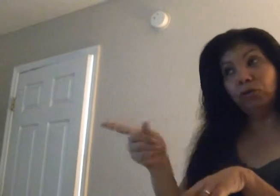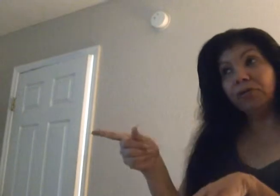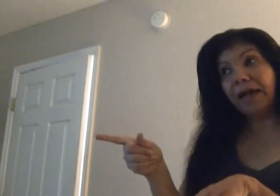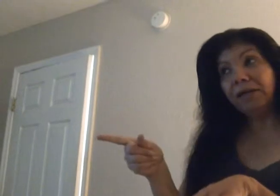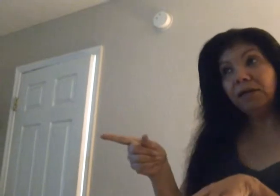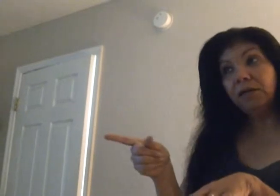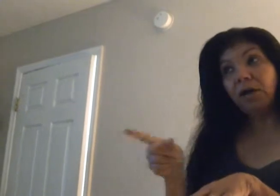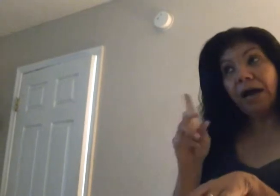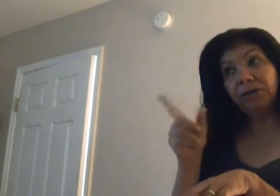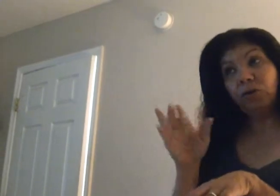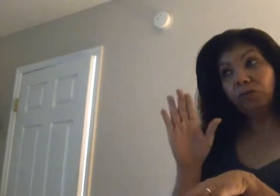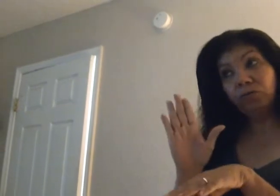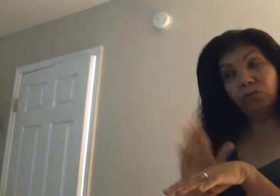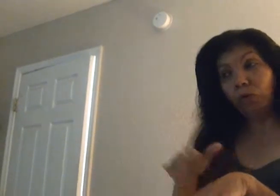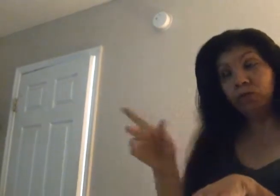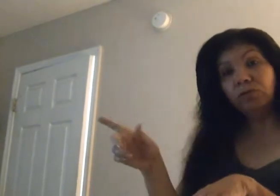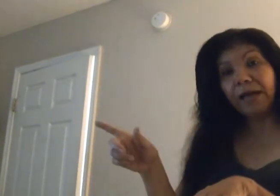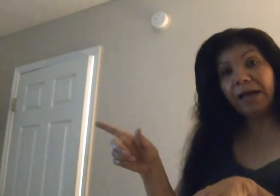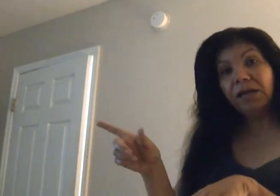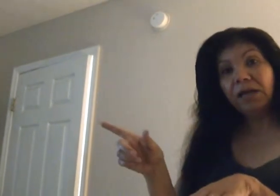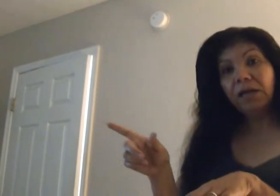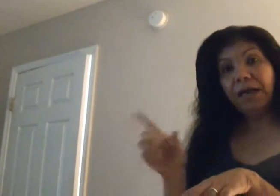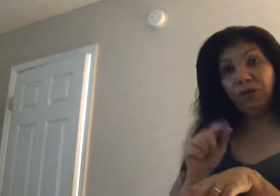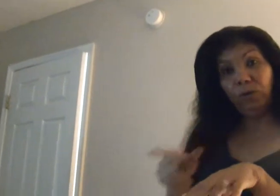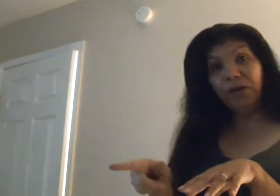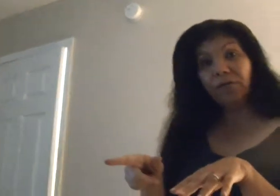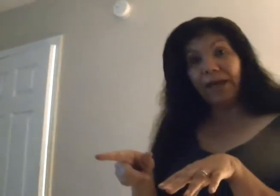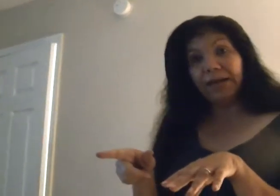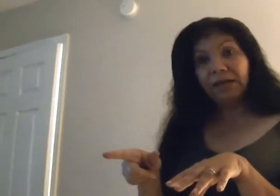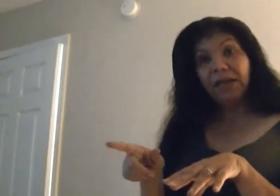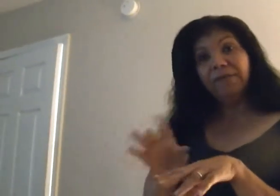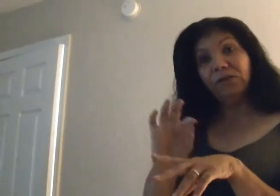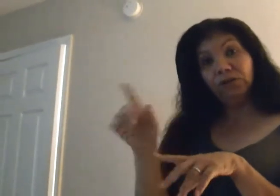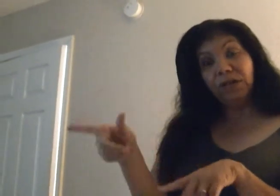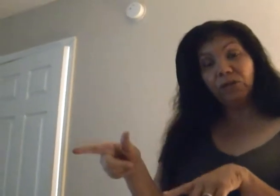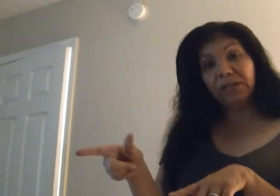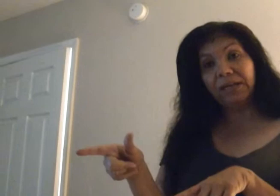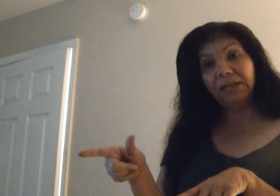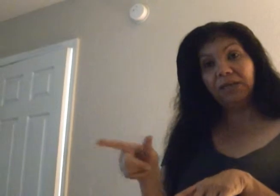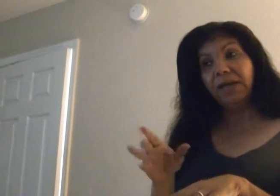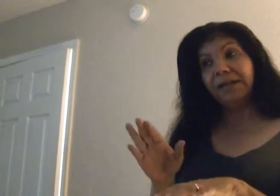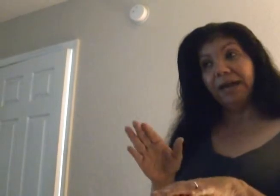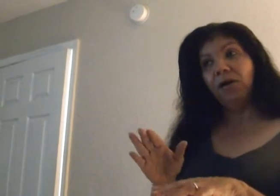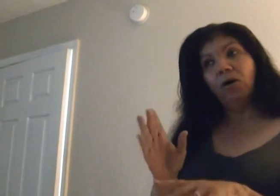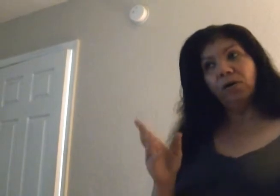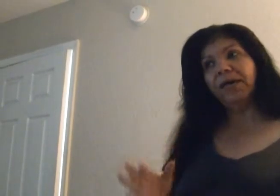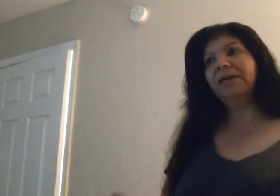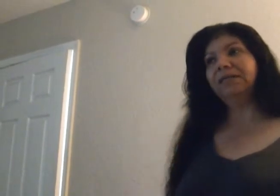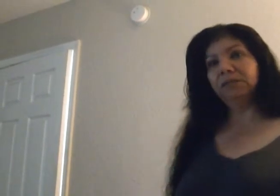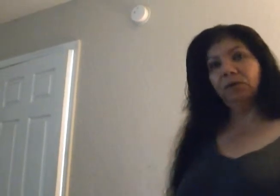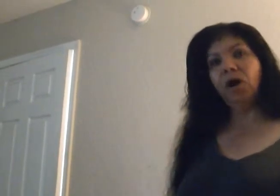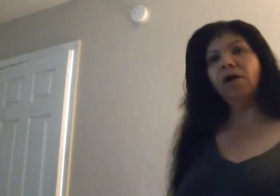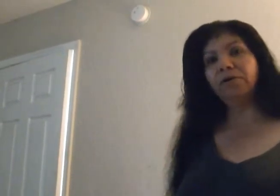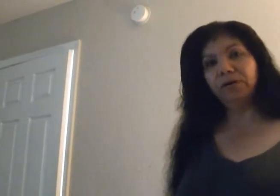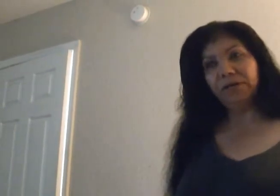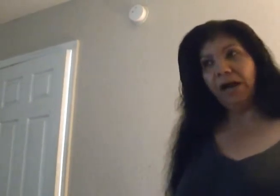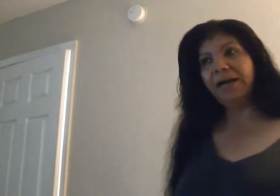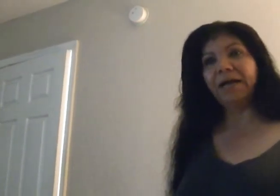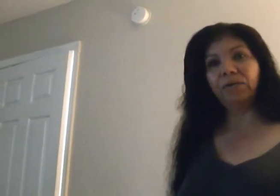that. I told you, don't do that. And you hear that. Mm-hmm. Then there's other things that, okay, gets a little harder. Now I got it right